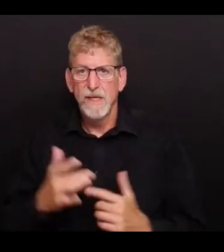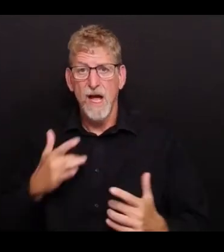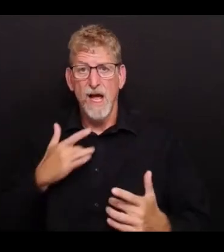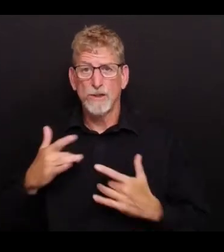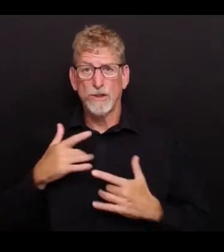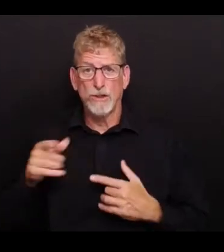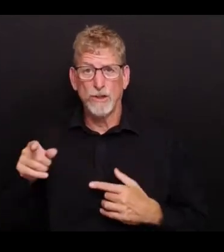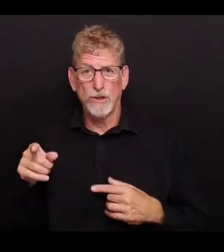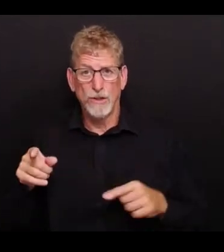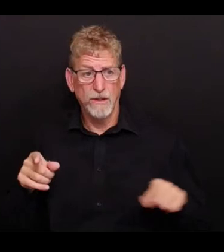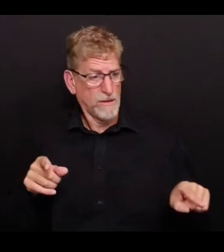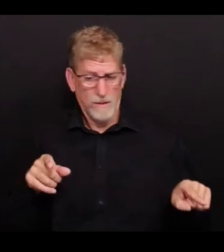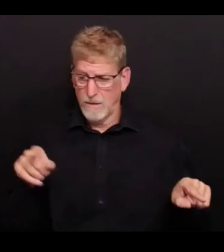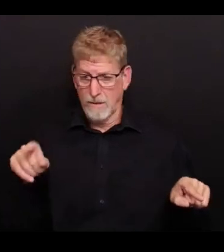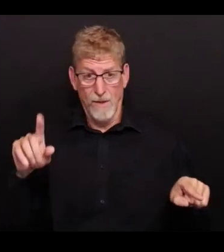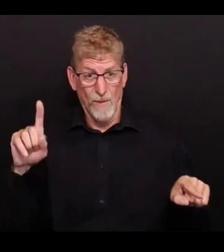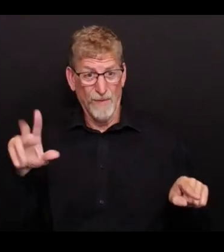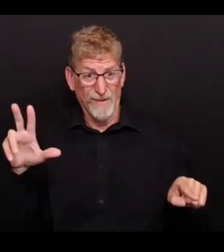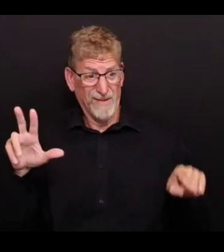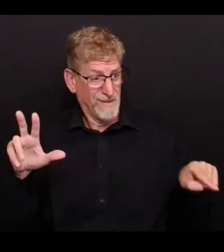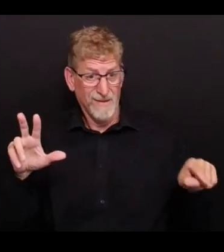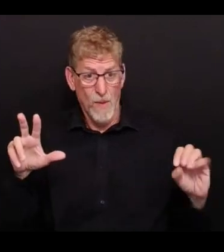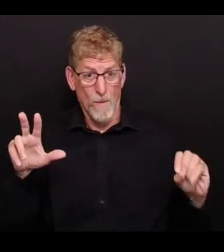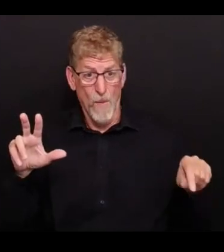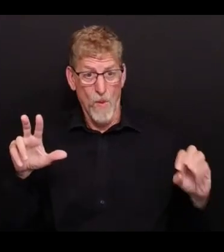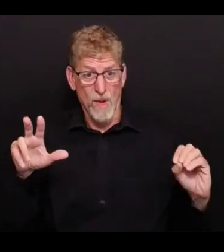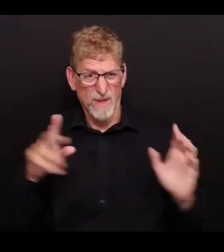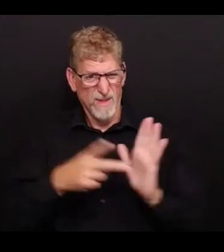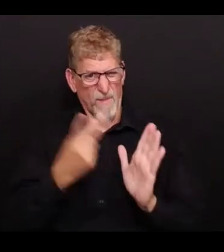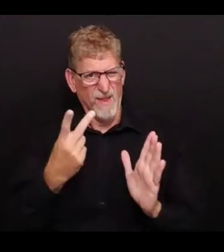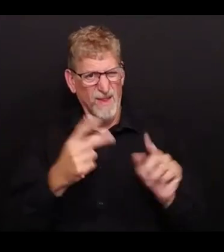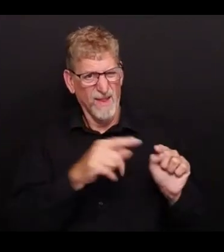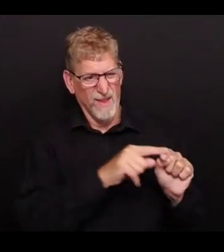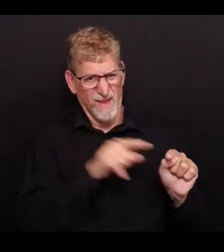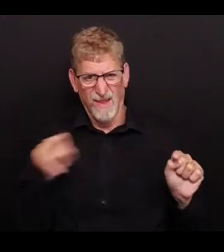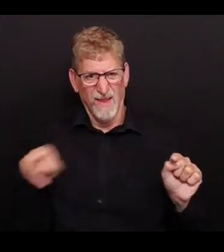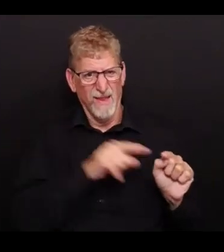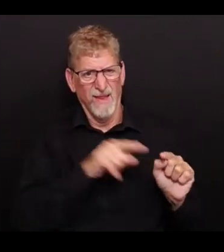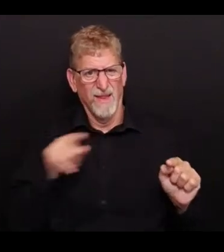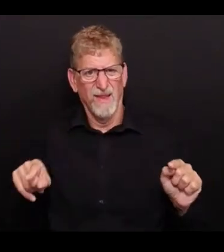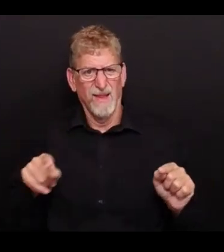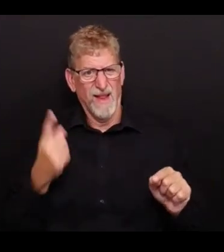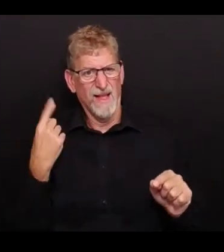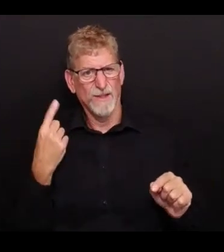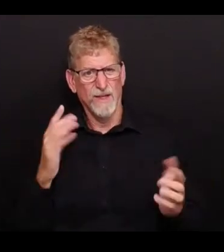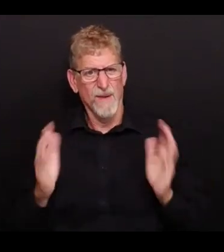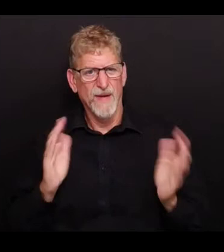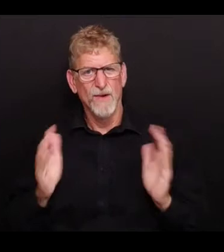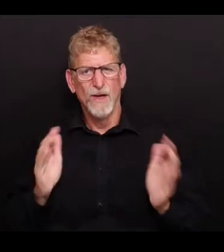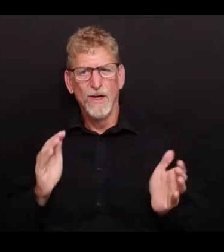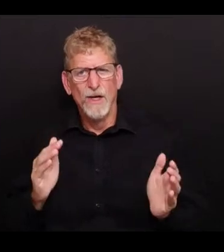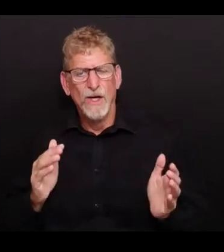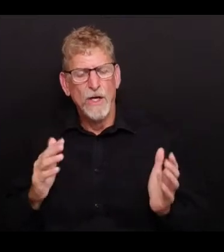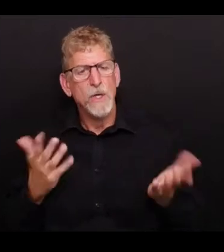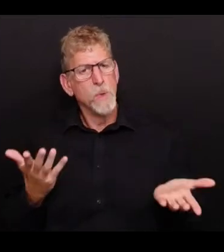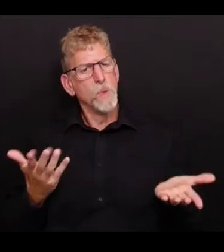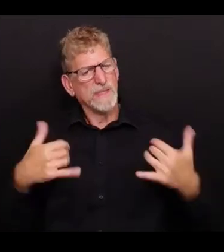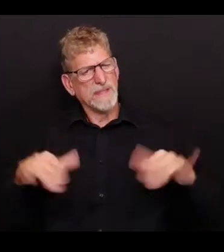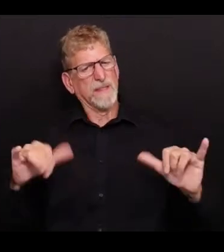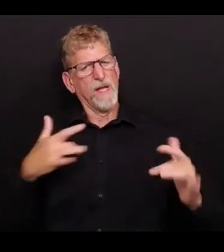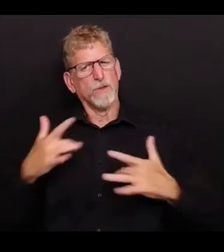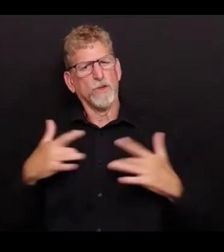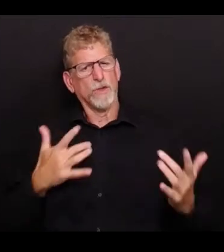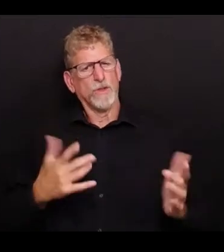doubled from what we saw, the fall before. And so, as we think about